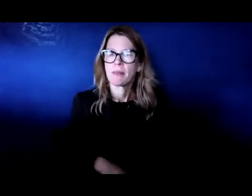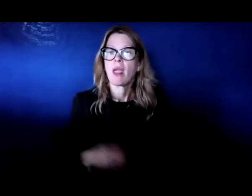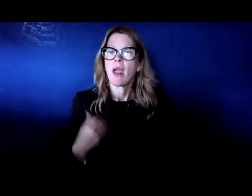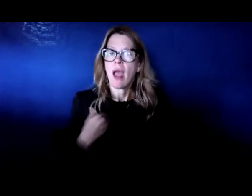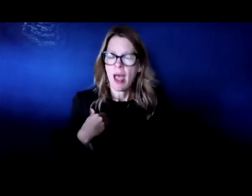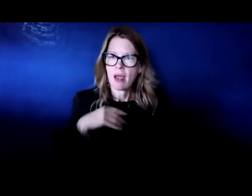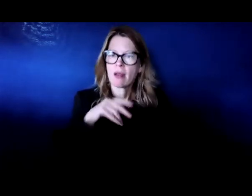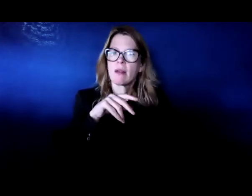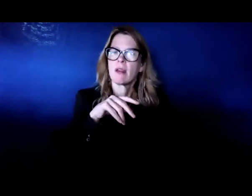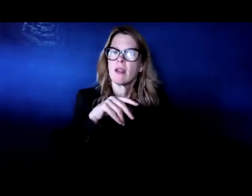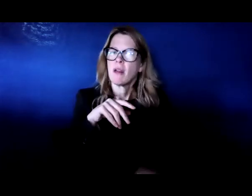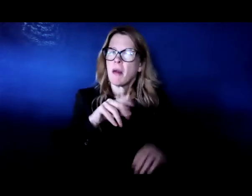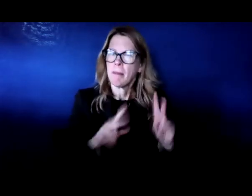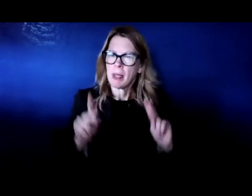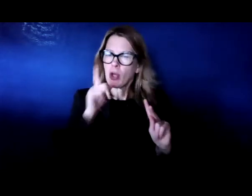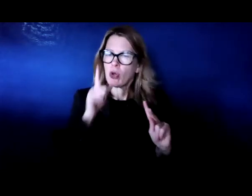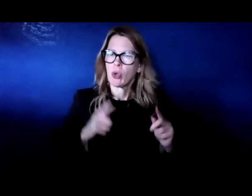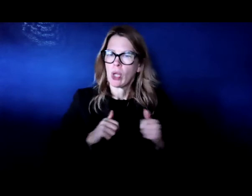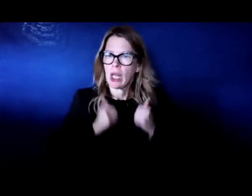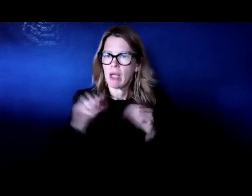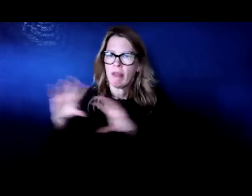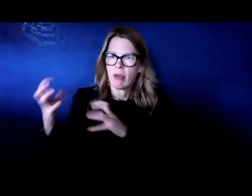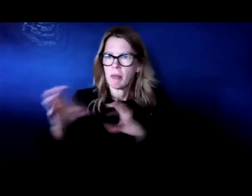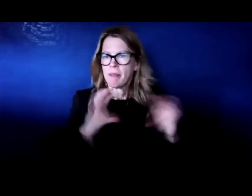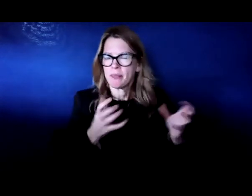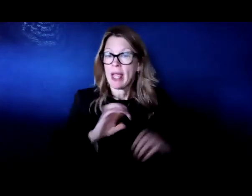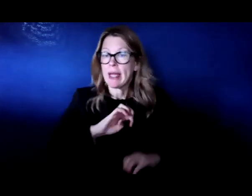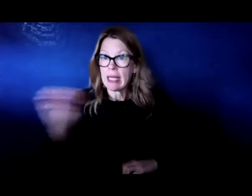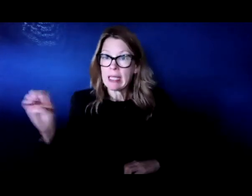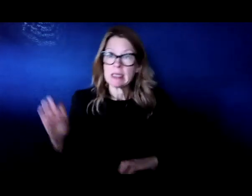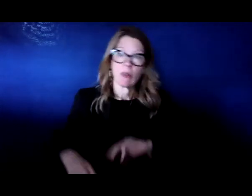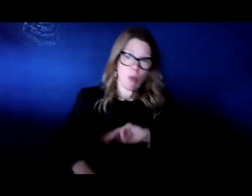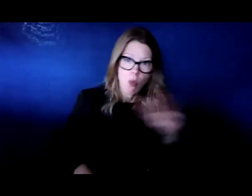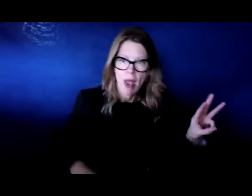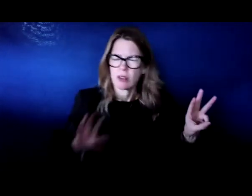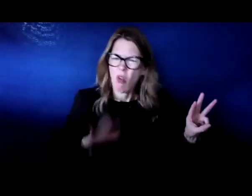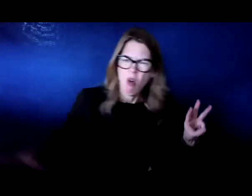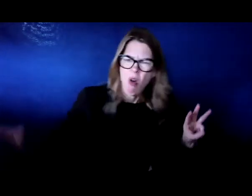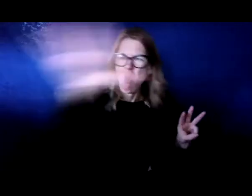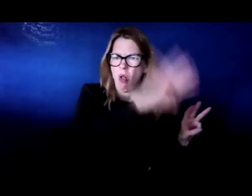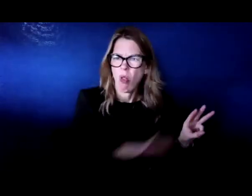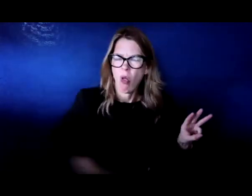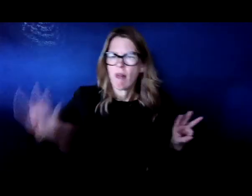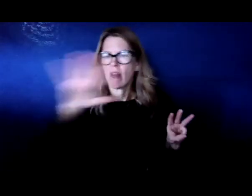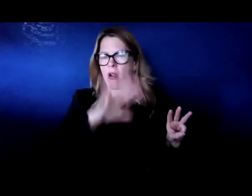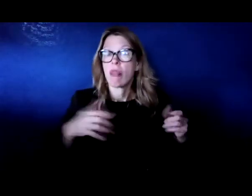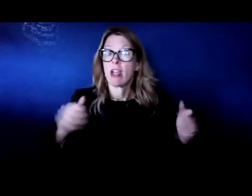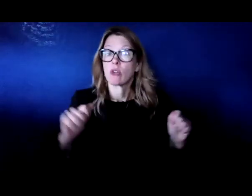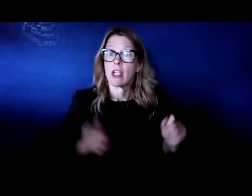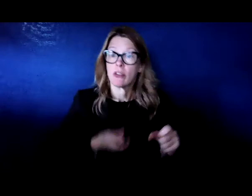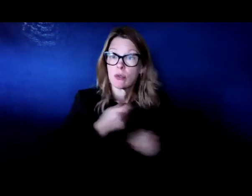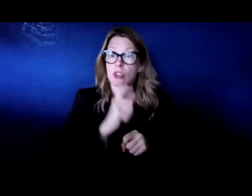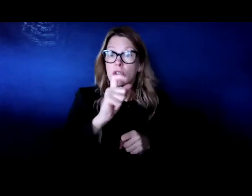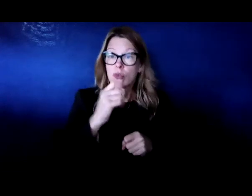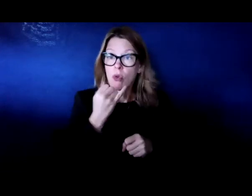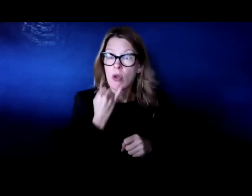on the west, and they devoured Israel with open mouth. For all this his anger has not turned